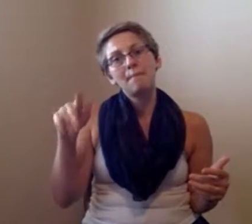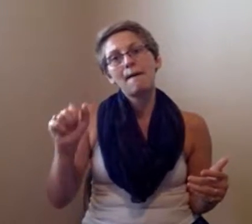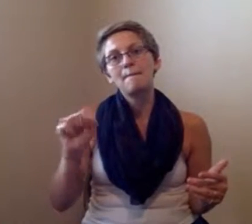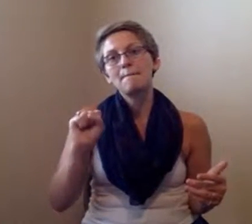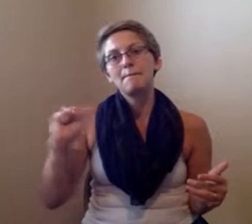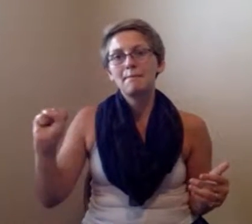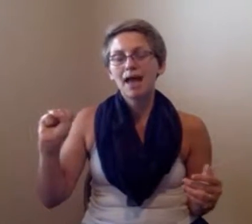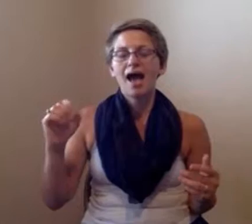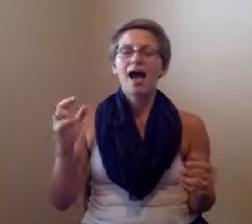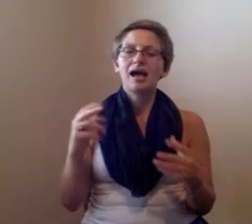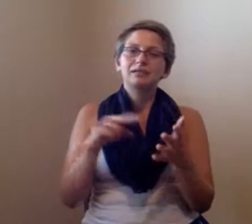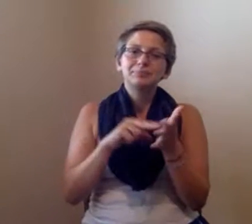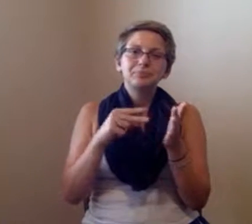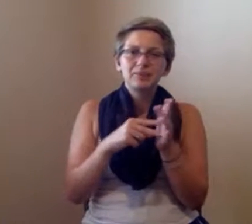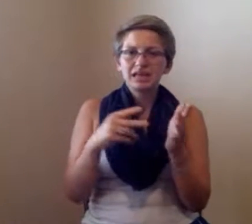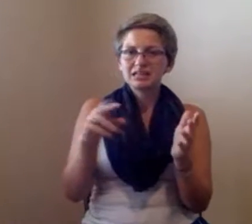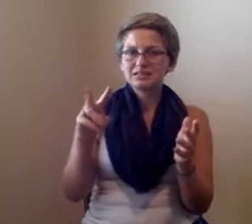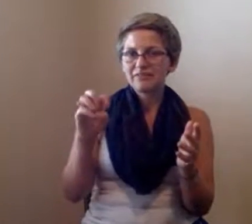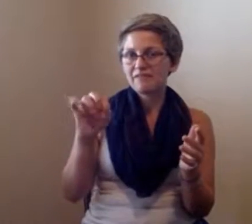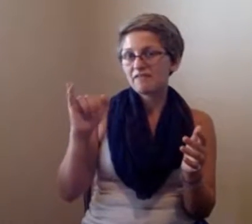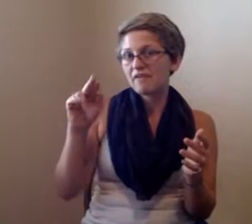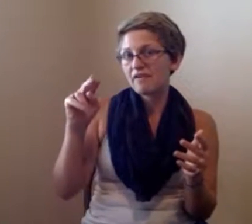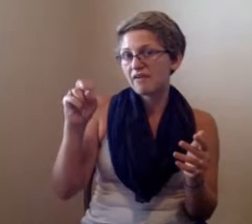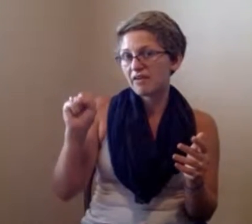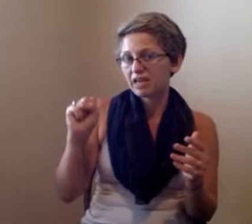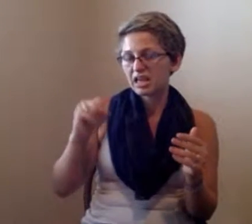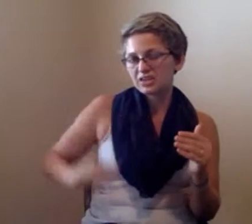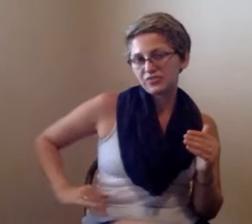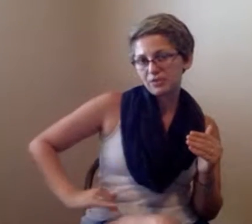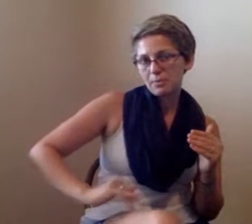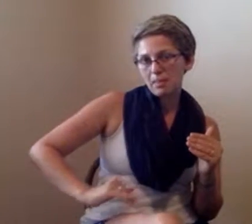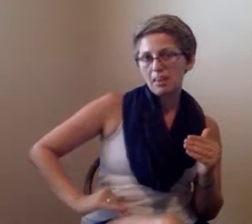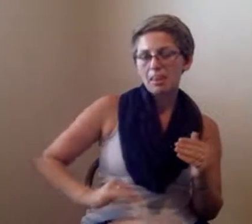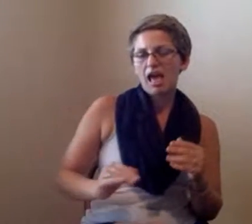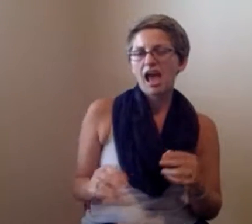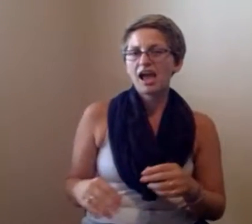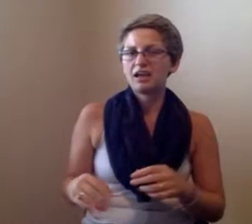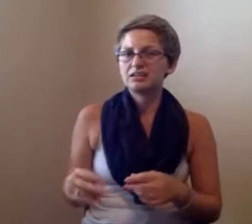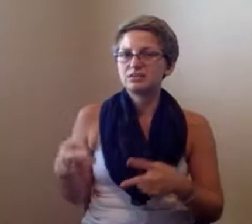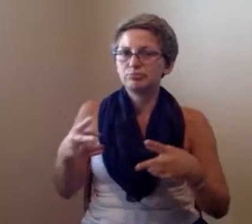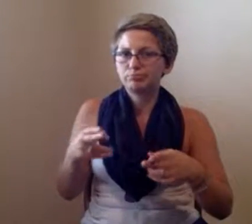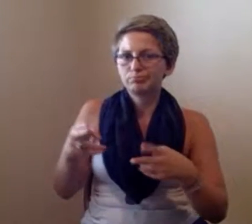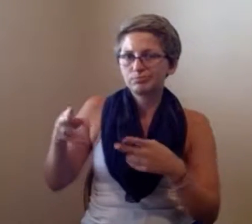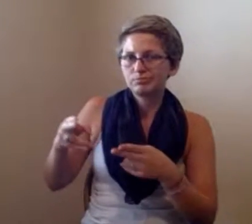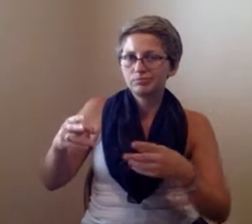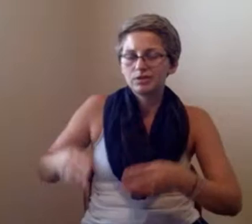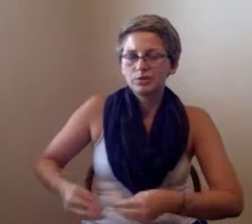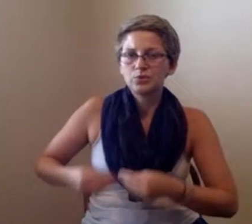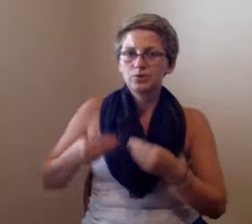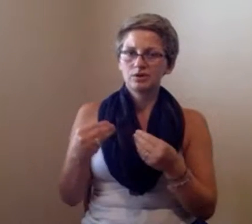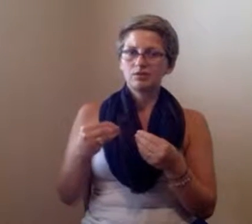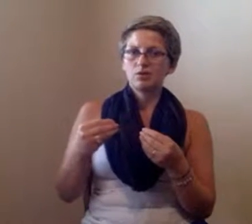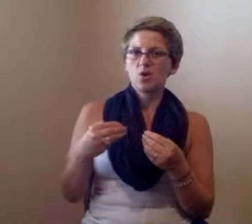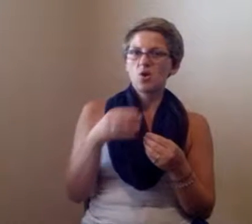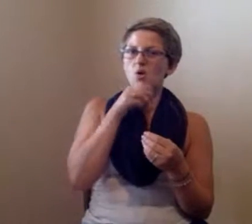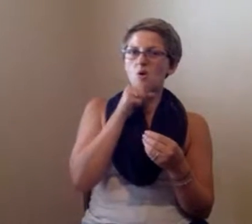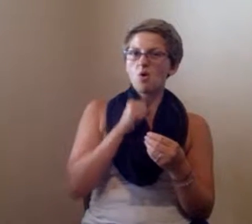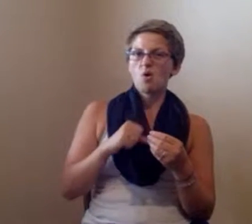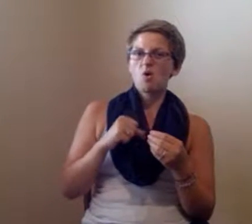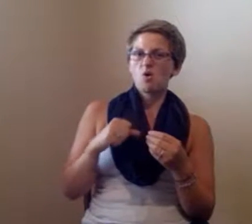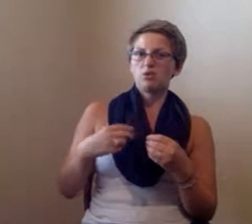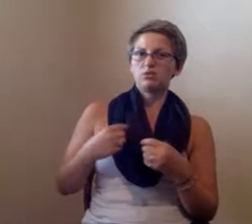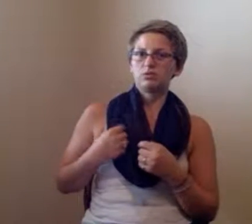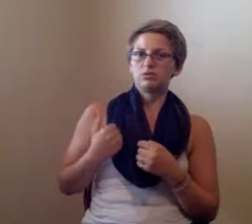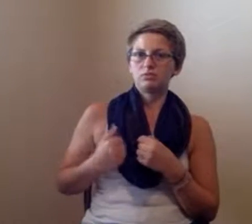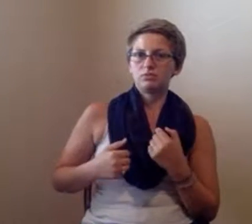in your heart. And it doesn't fix a damaged heart. So once you have dead heart cells, we can't replace them.